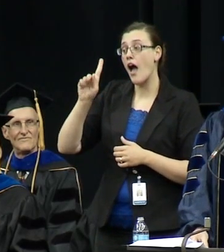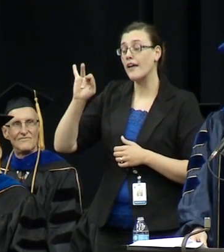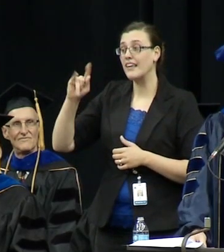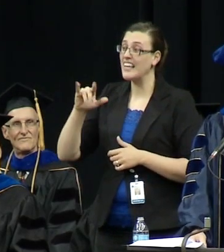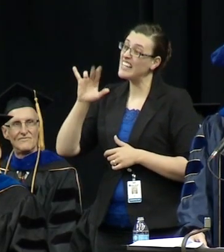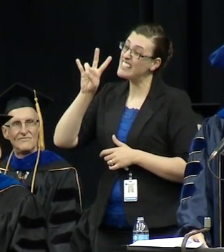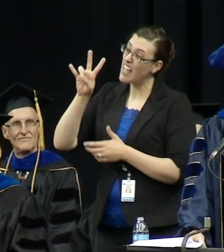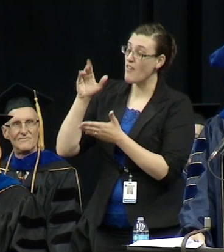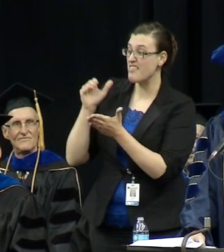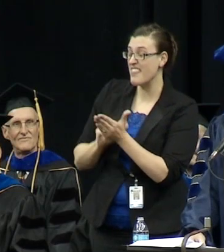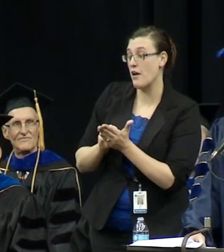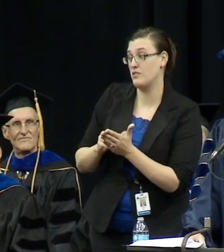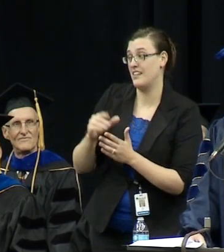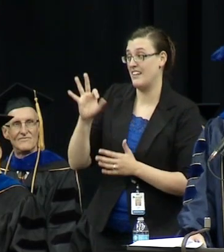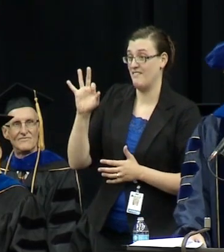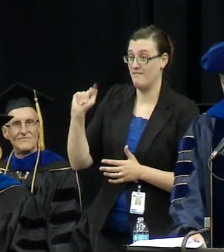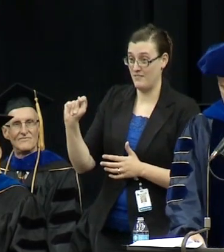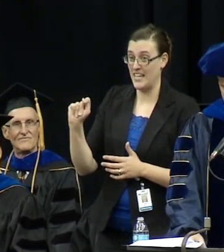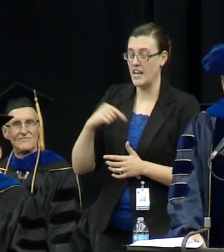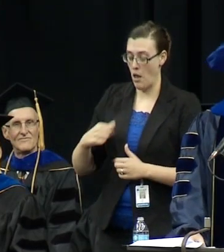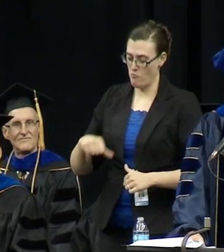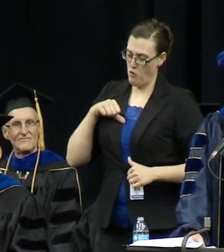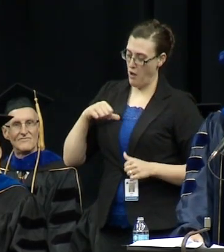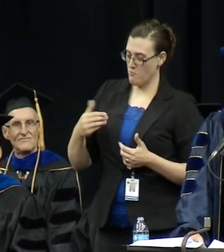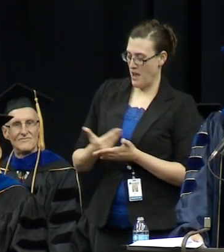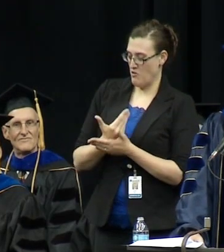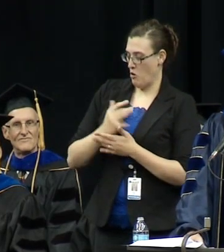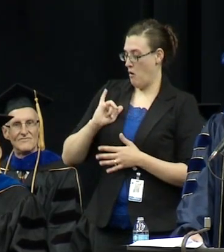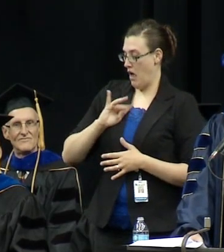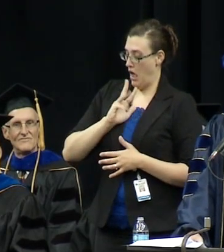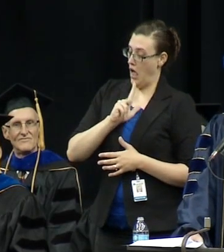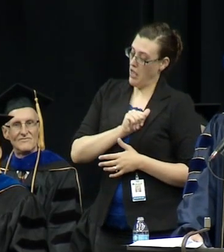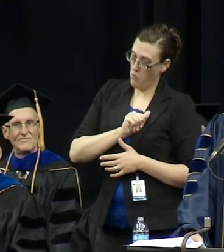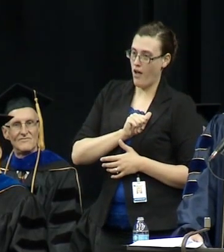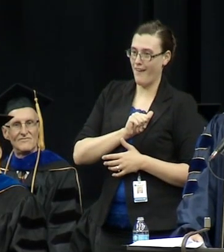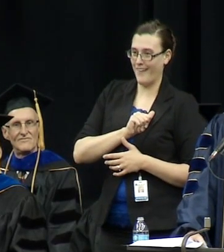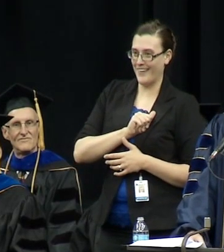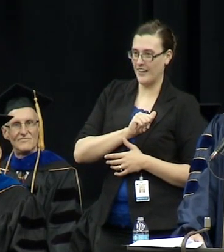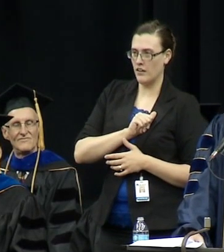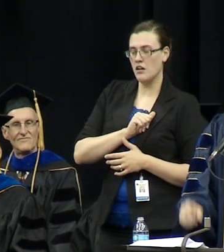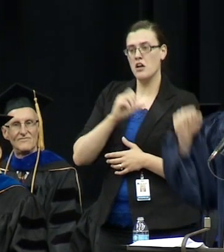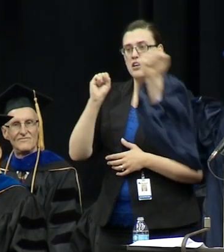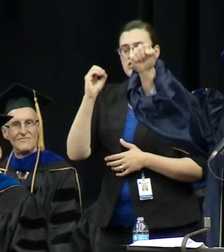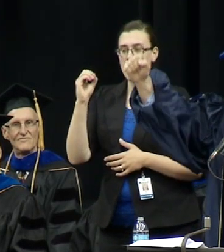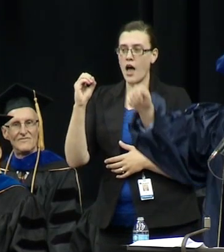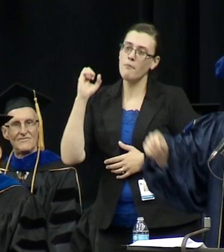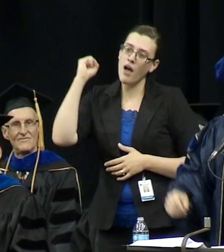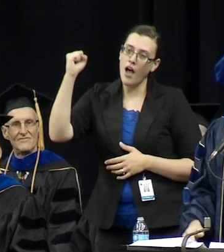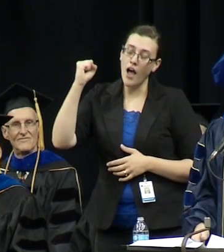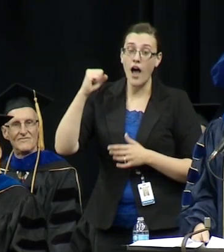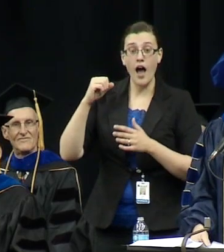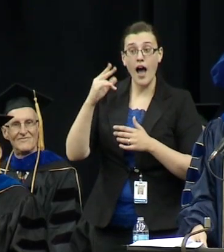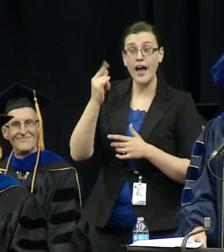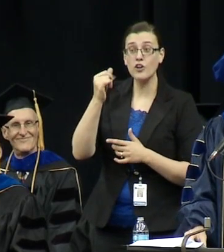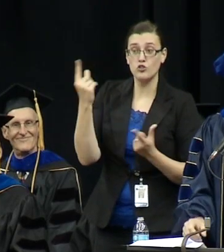was proudly wearing my new Iowa sweatshirt when some random hiker passes me and yells, "Go Hawks!"